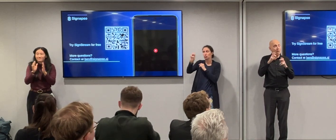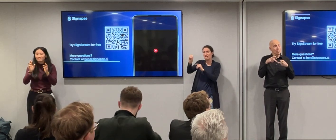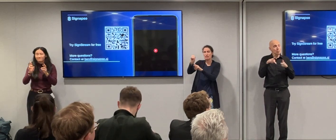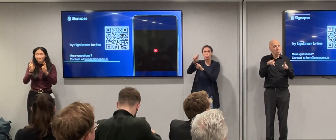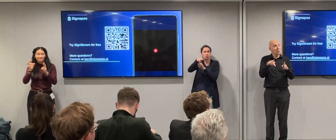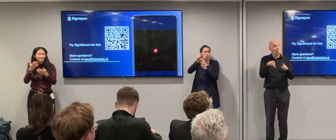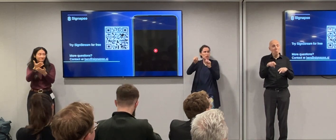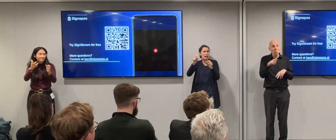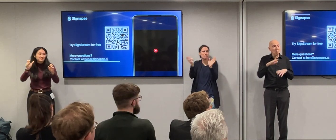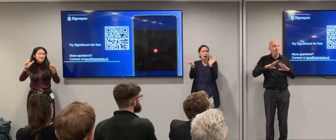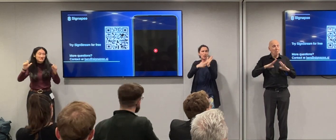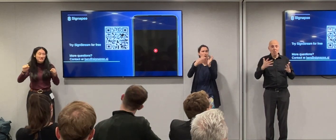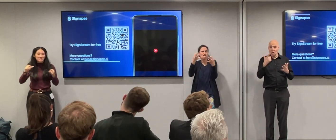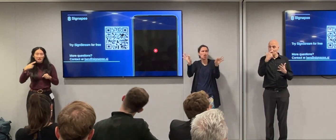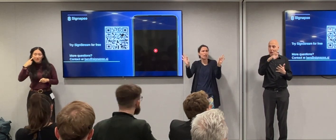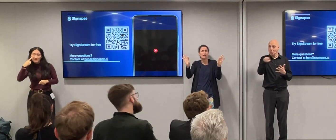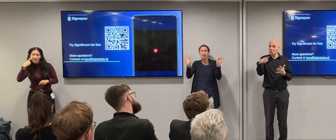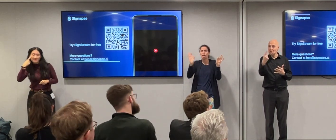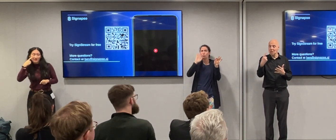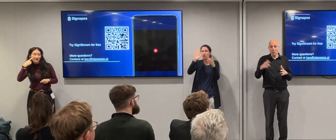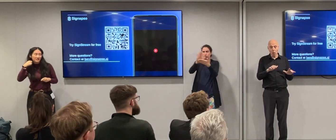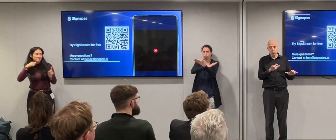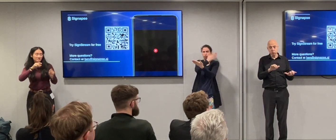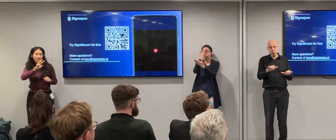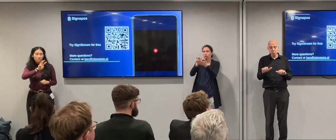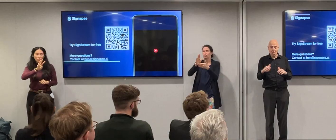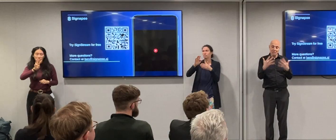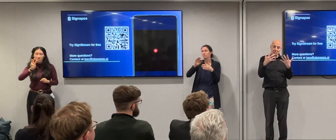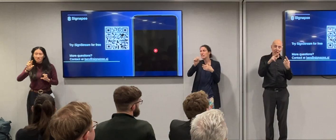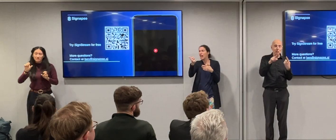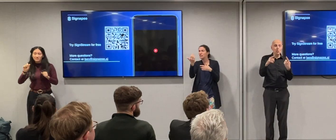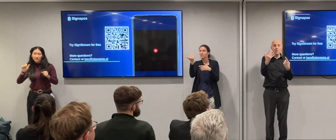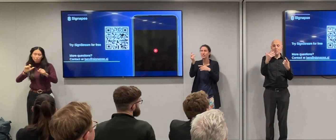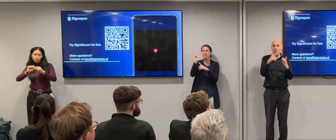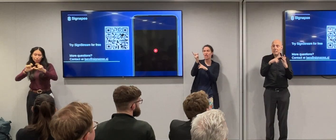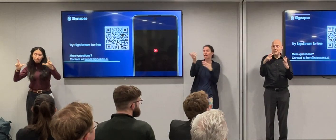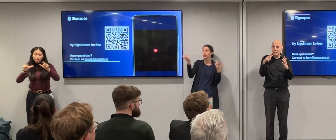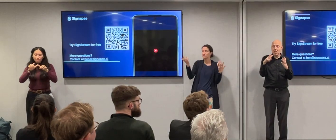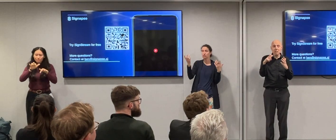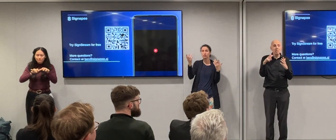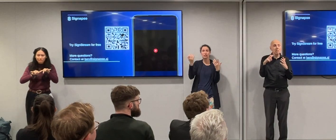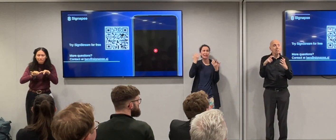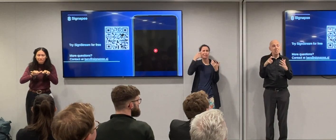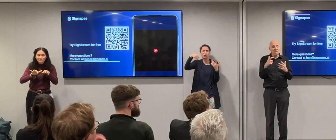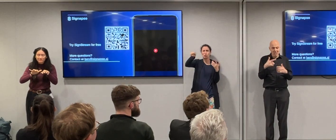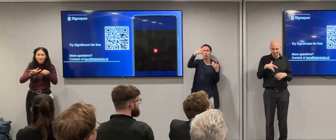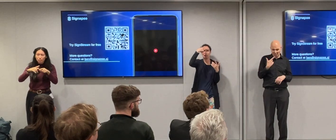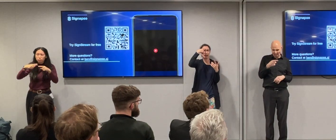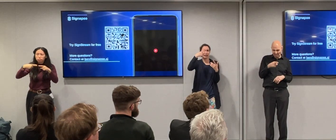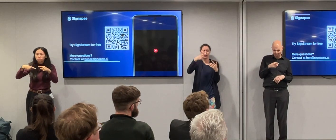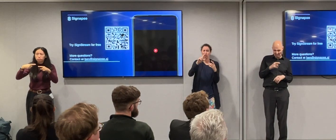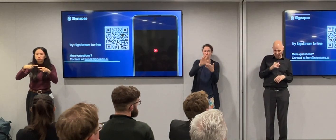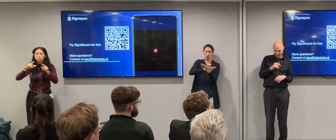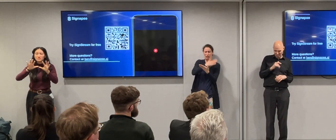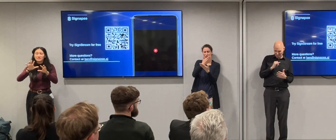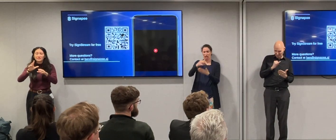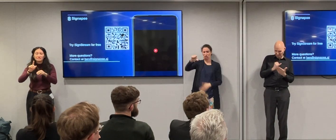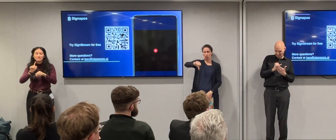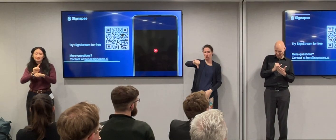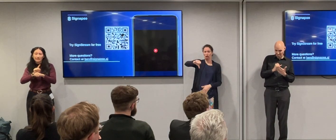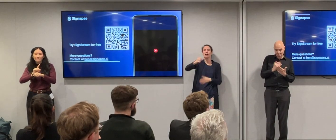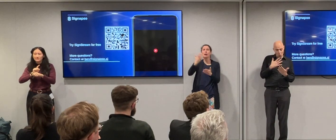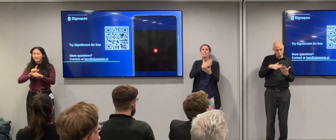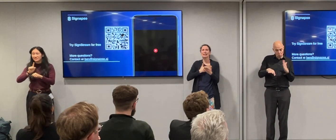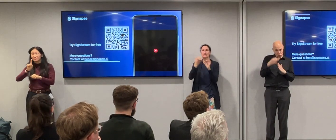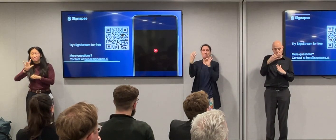some text in, translate it in about 10 to 15 seconds, see feedback there. If you kind of don't think the translation was very good or the way to improve it, please,